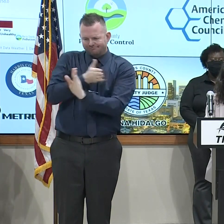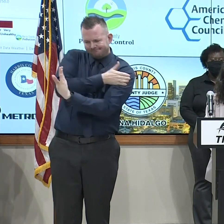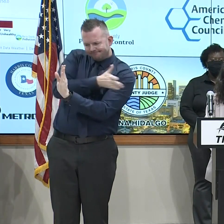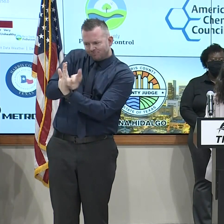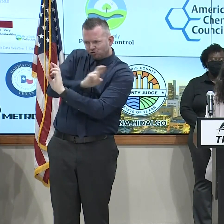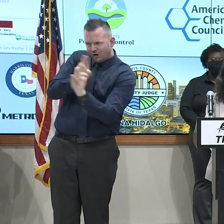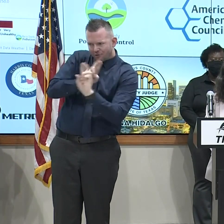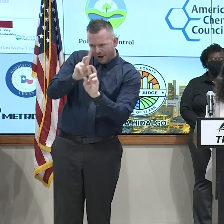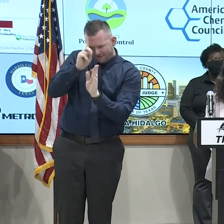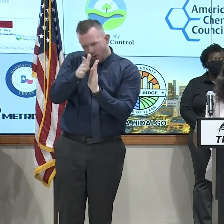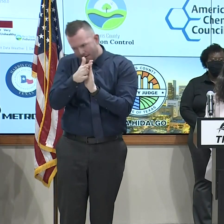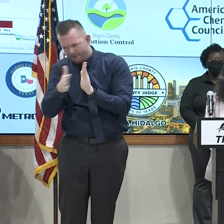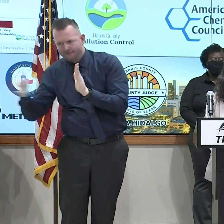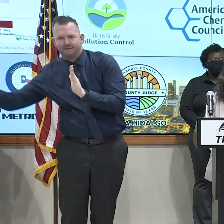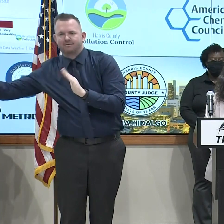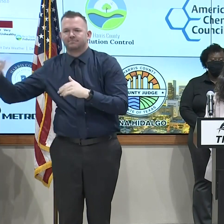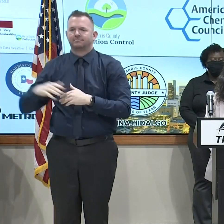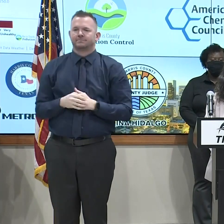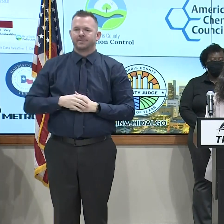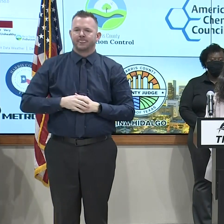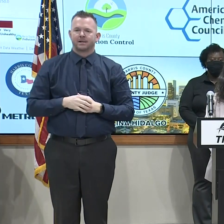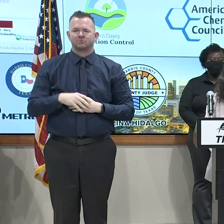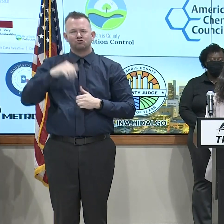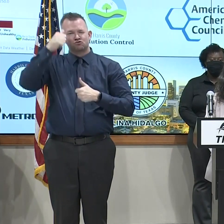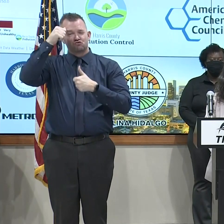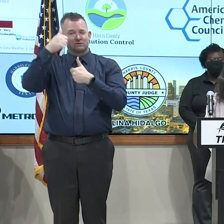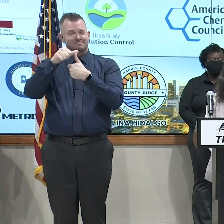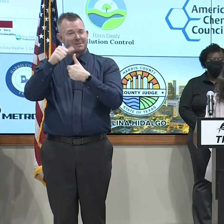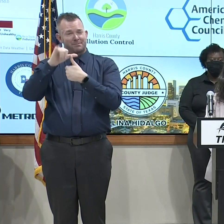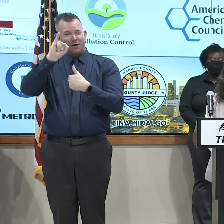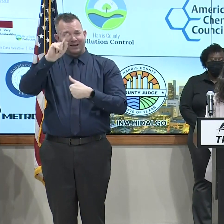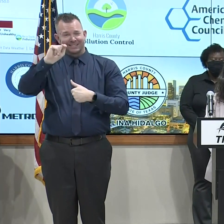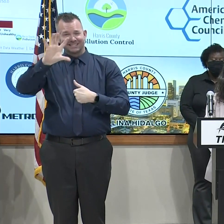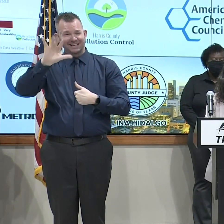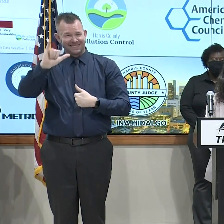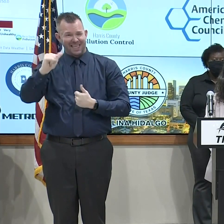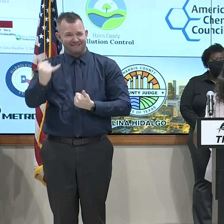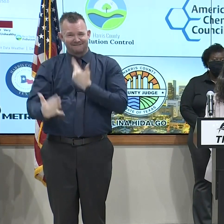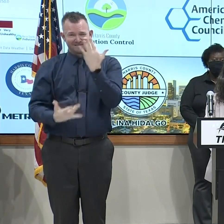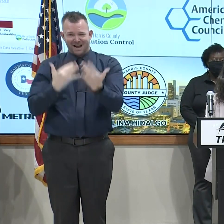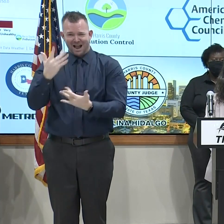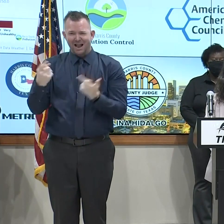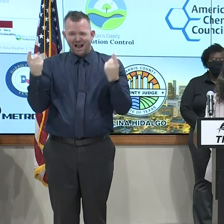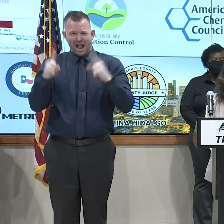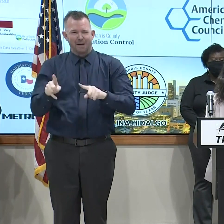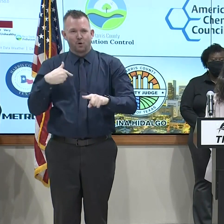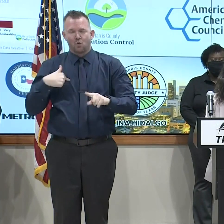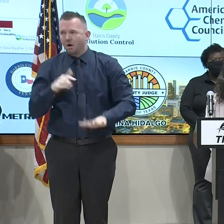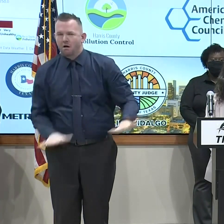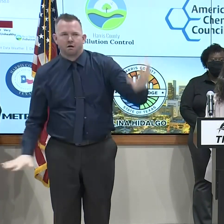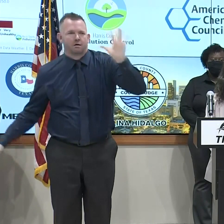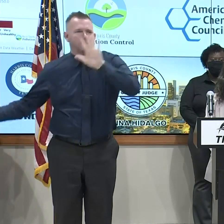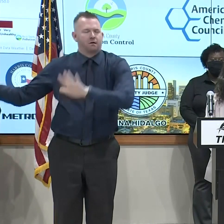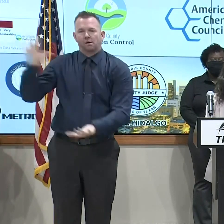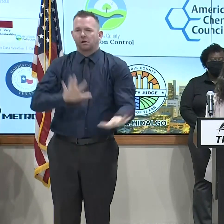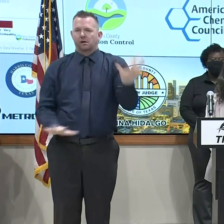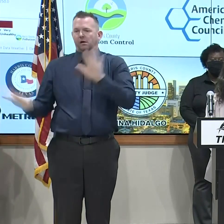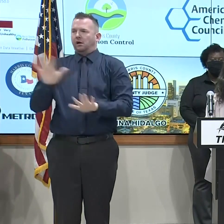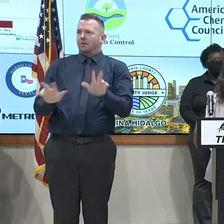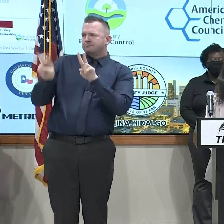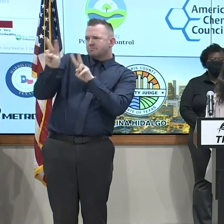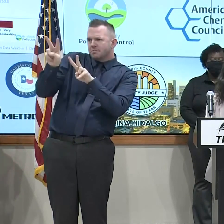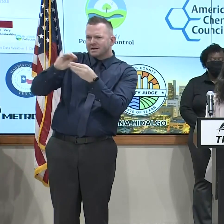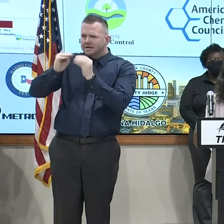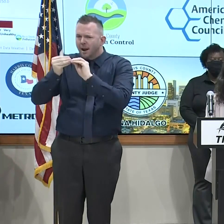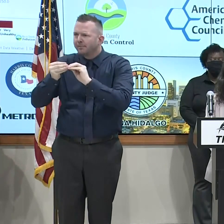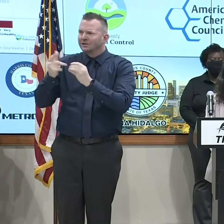environment. Remember, during ITC, we were scrambling to monitor the air. We were scrambling to put that information together for the community